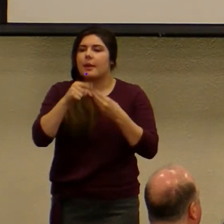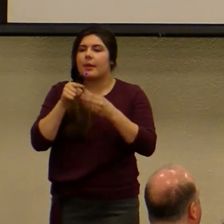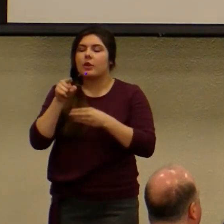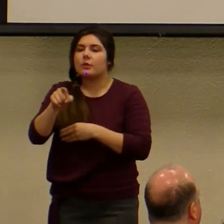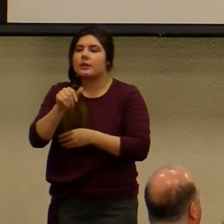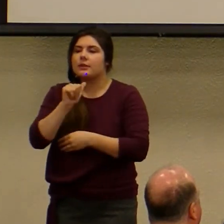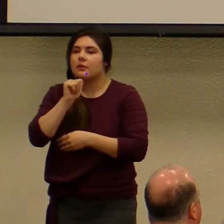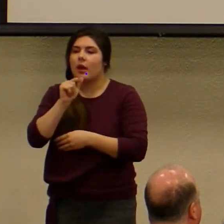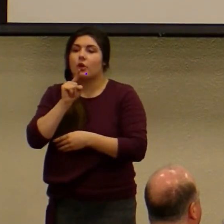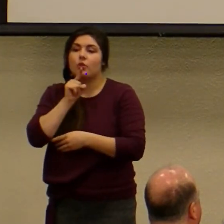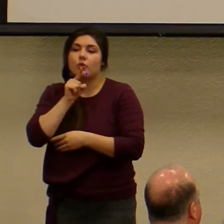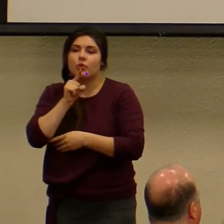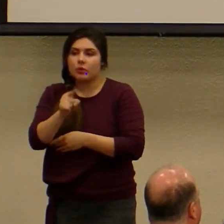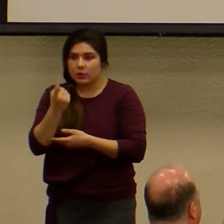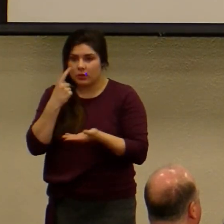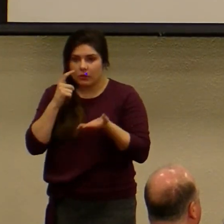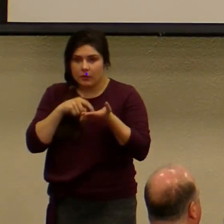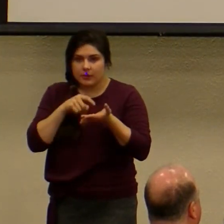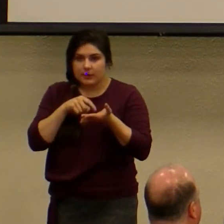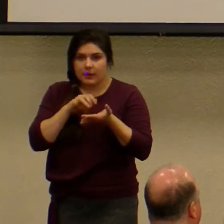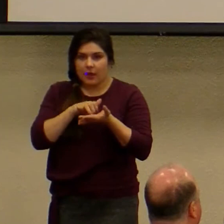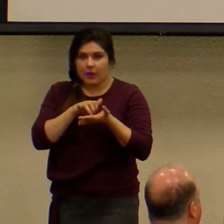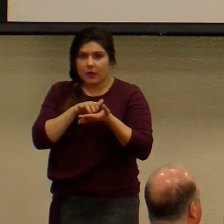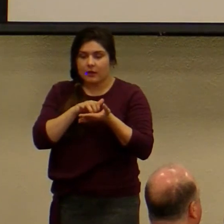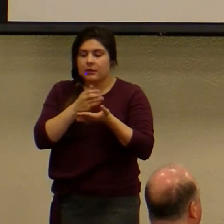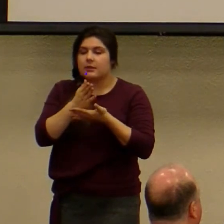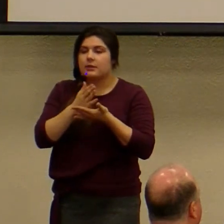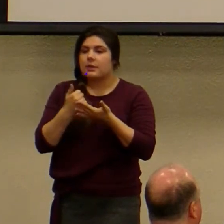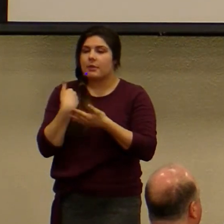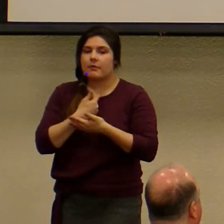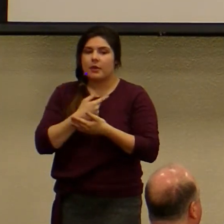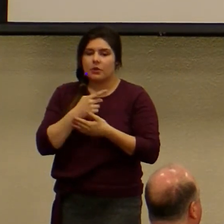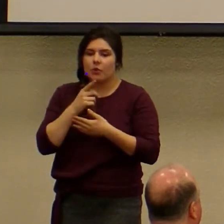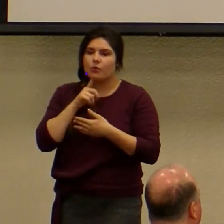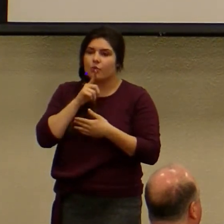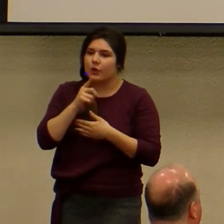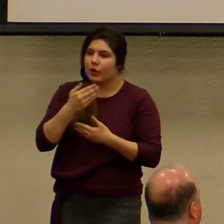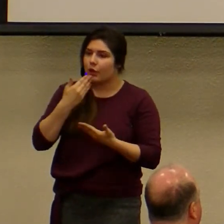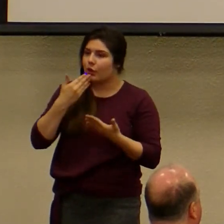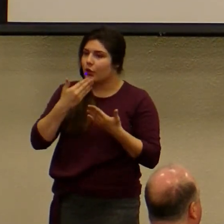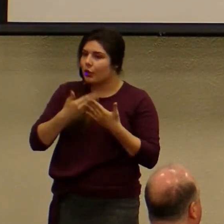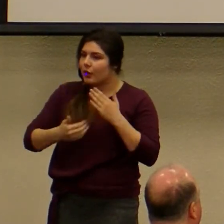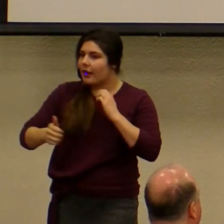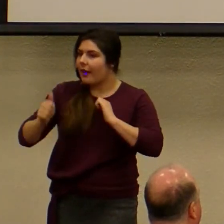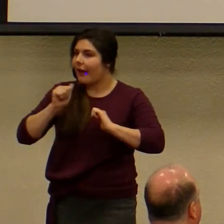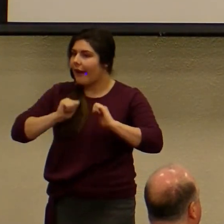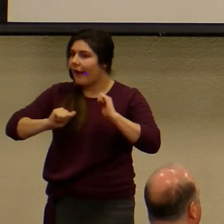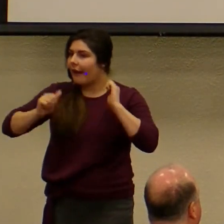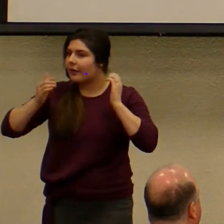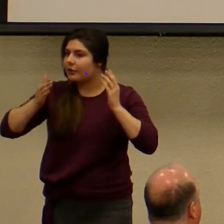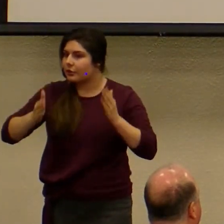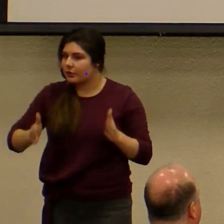Did y'all catch that? Some of us are really marvelous actors.